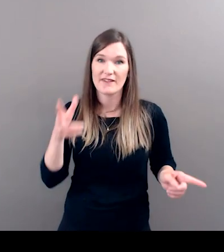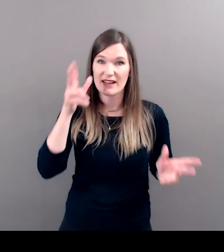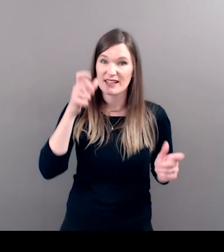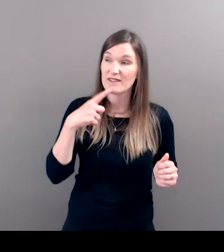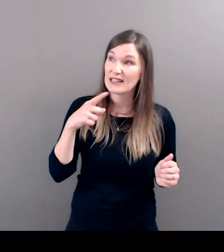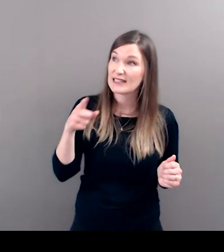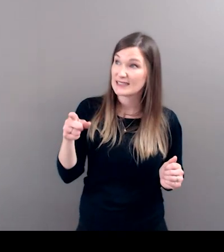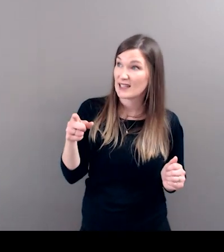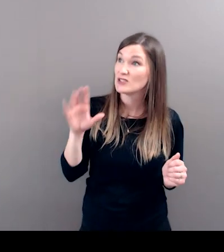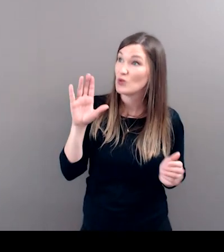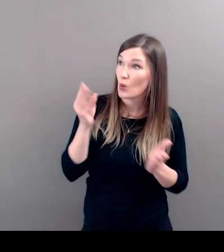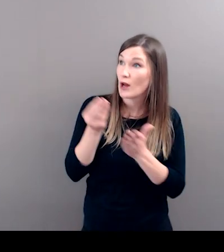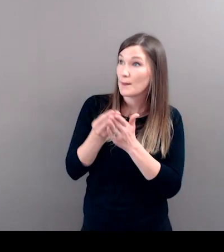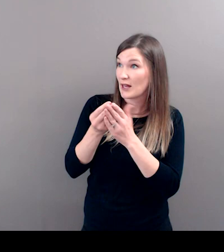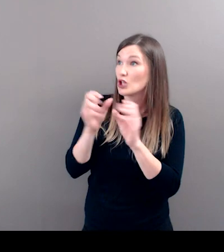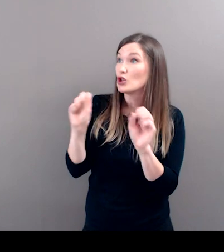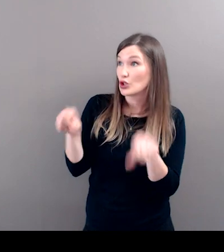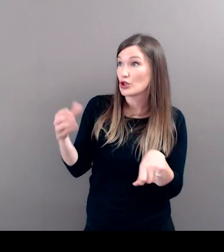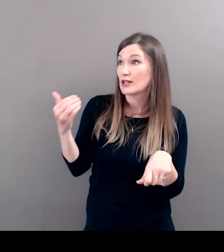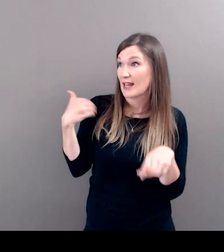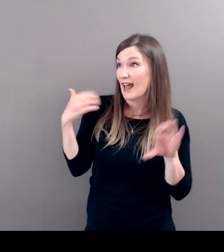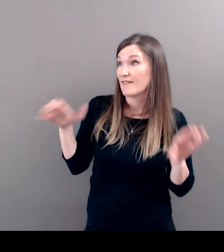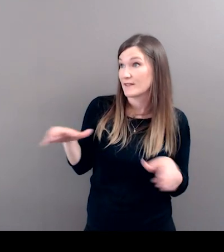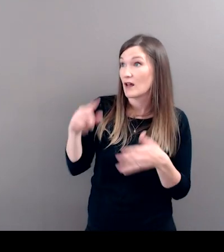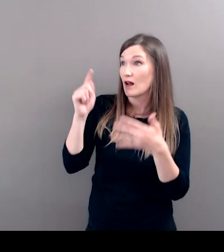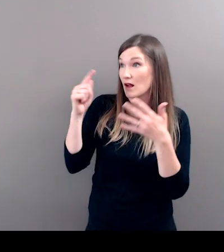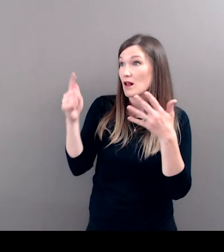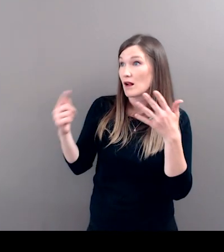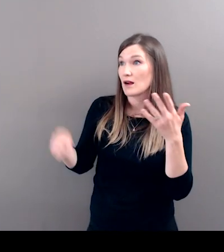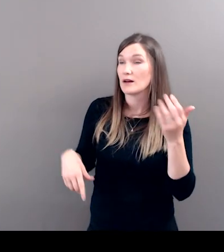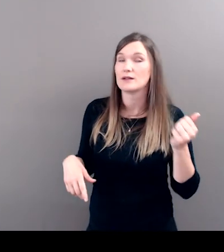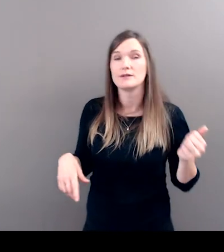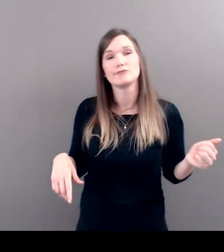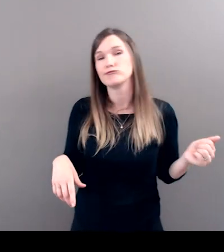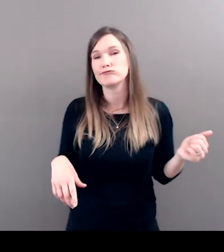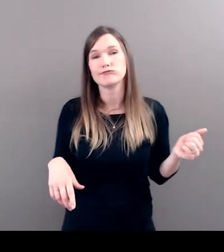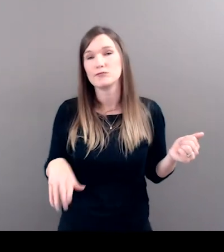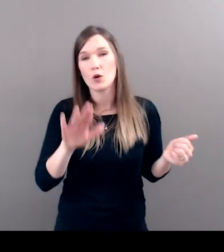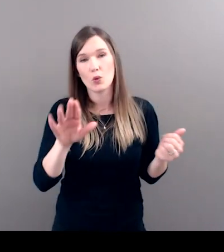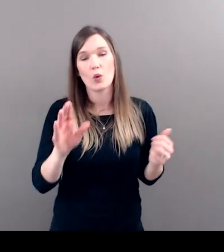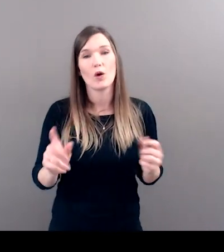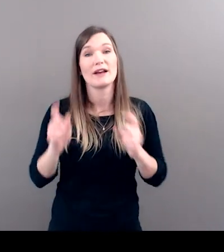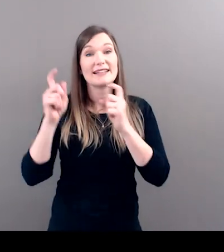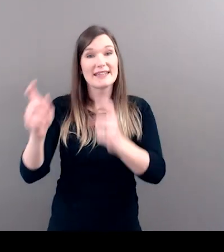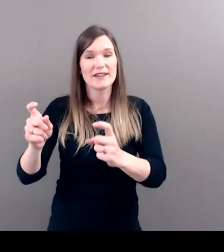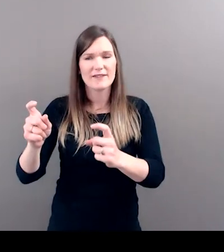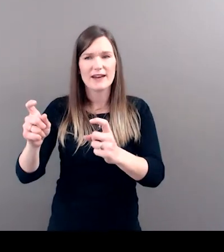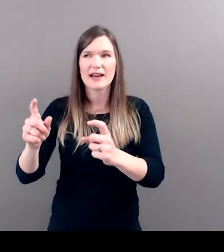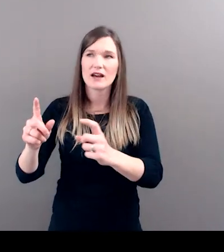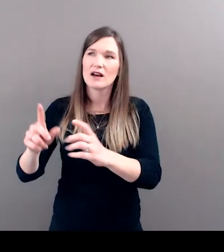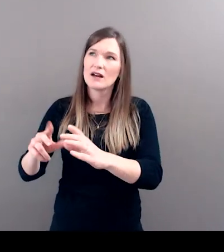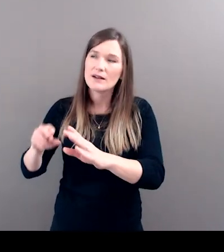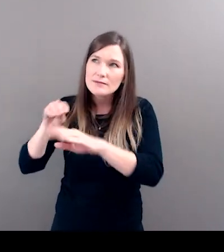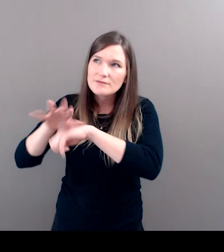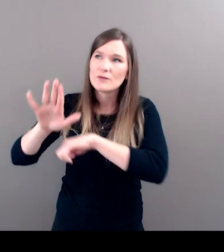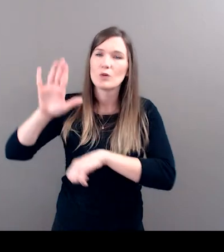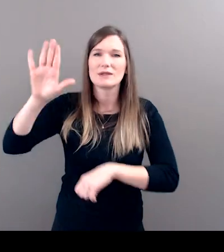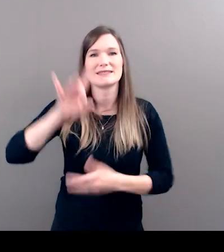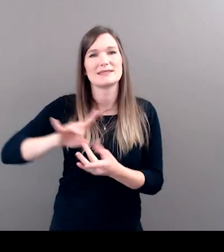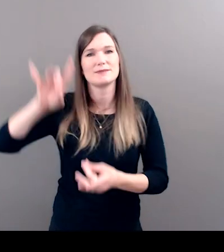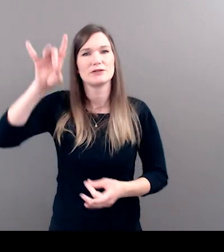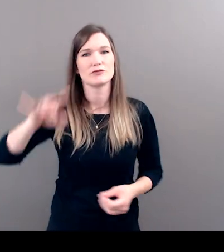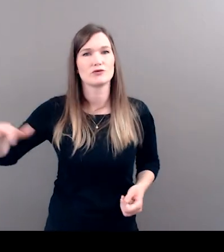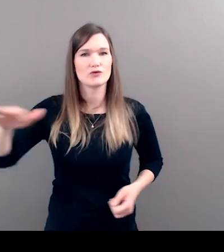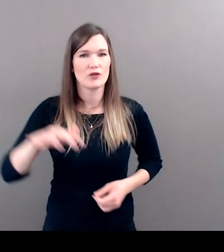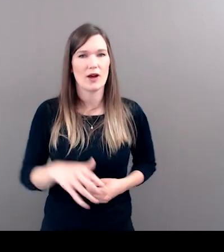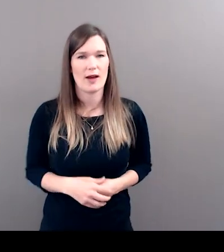money is going to do something in the spiritual realm that's bigger than I can imagine. And what I have faith for